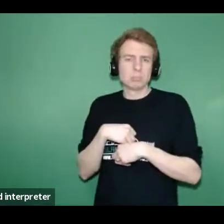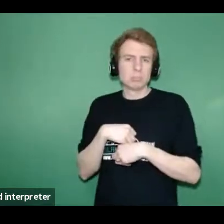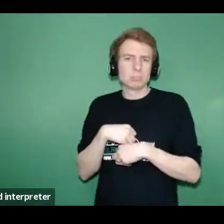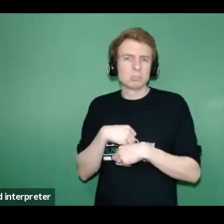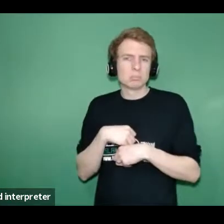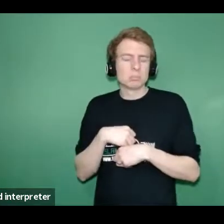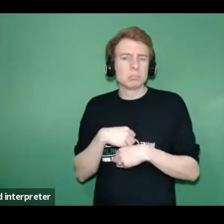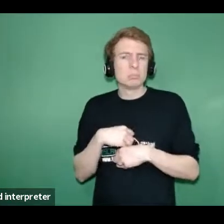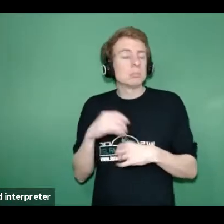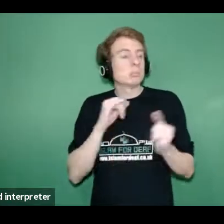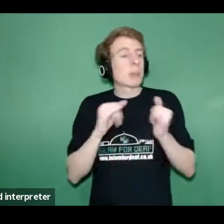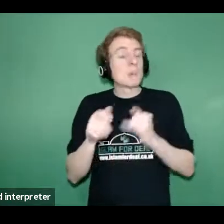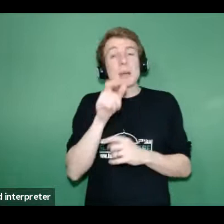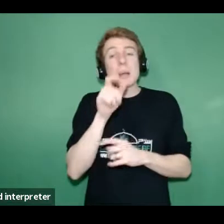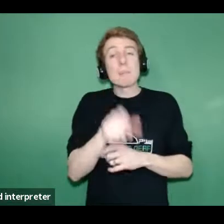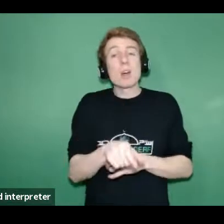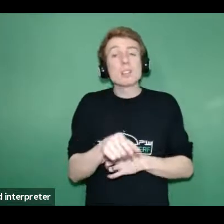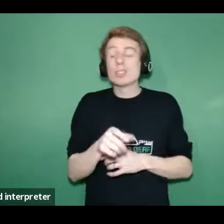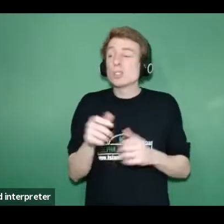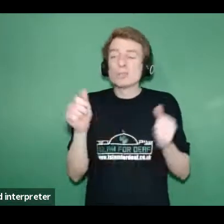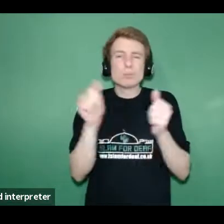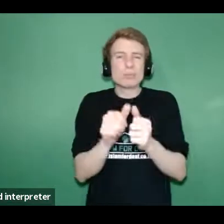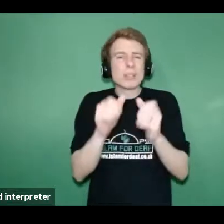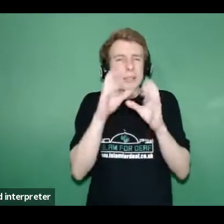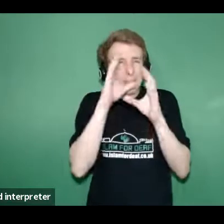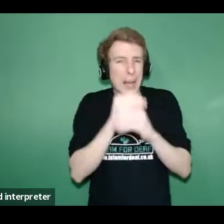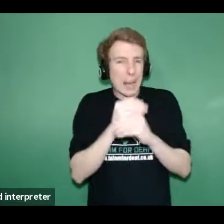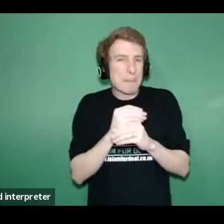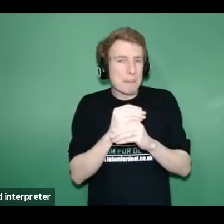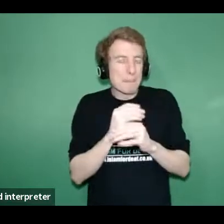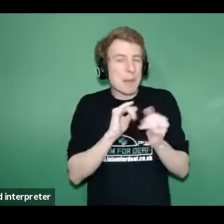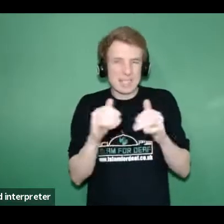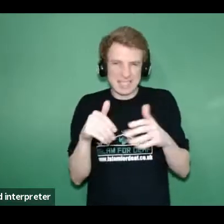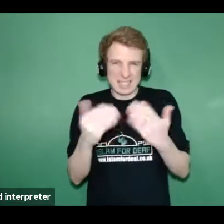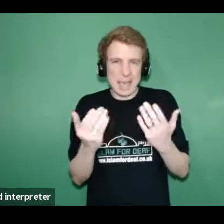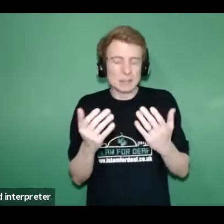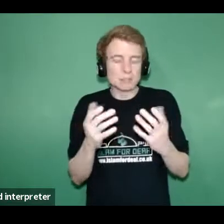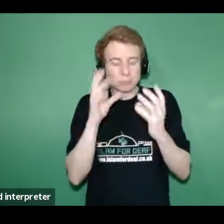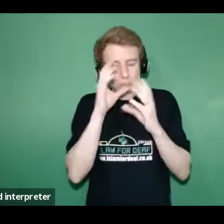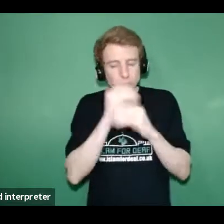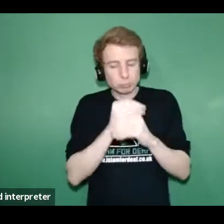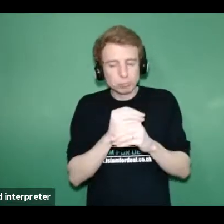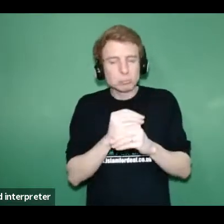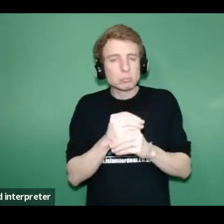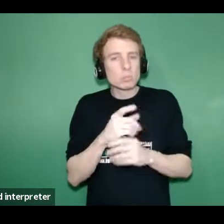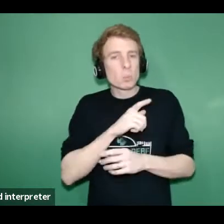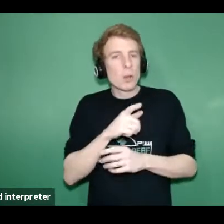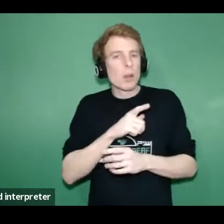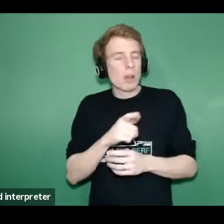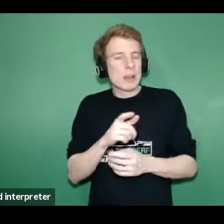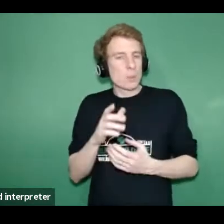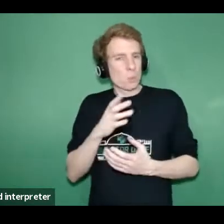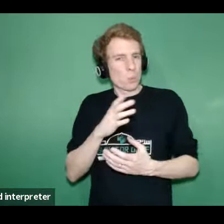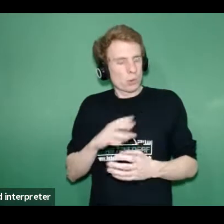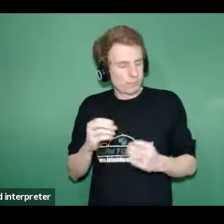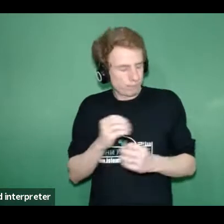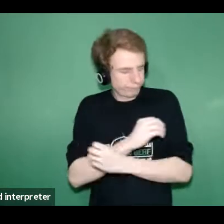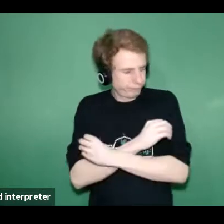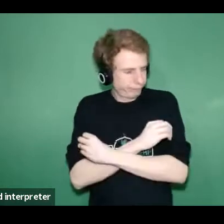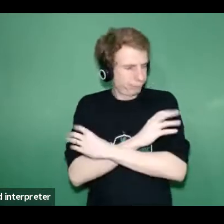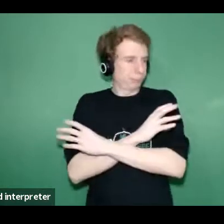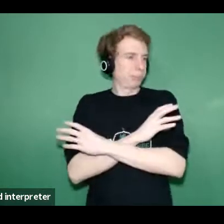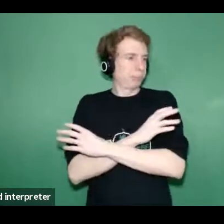a siesta or they sleep for a short while during the day, so that they can stand in the night and pray and focus,